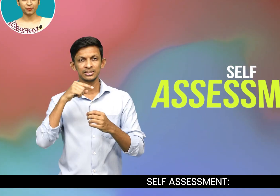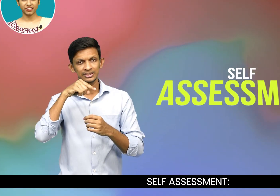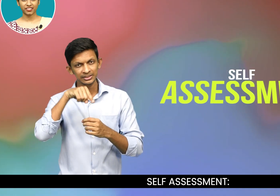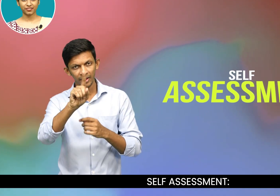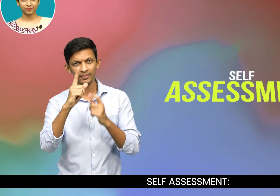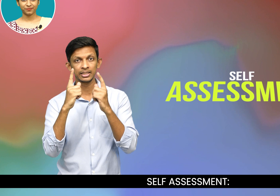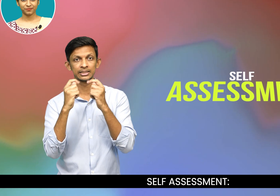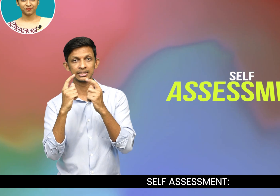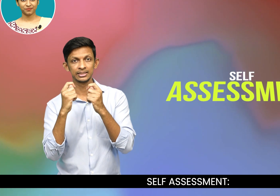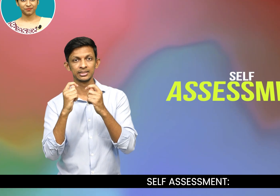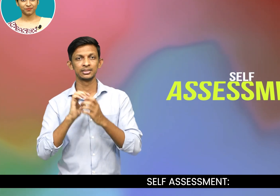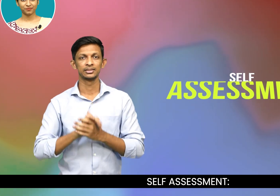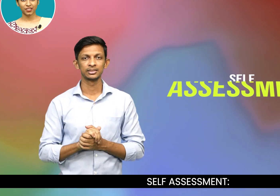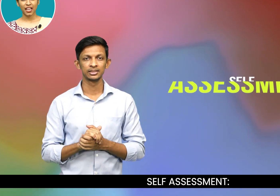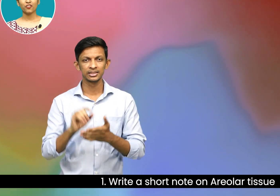Self-assessment.